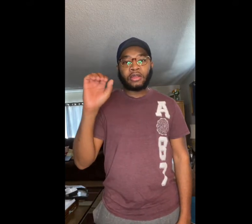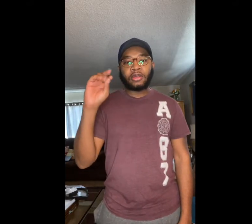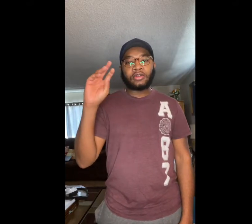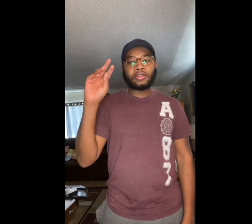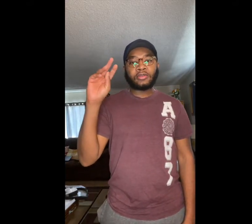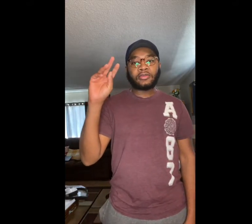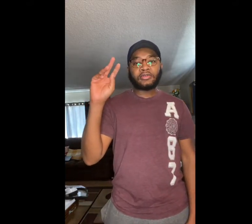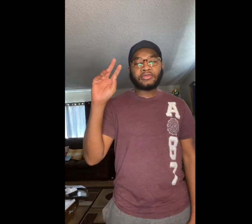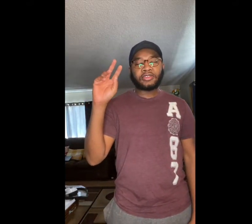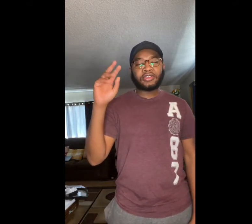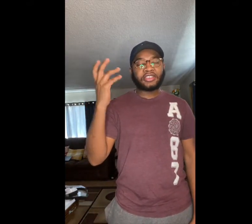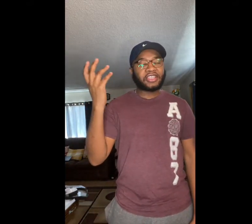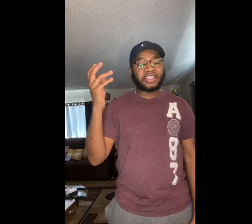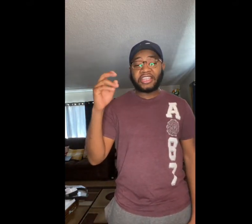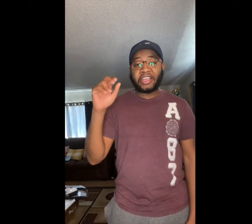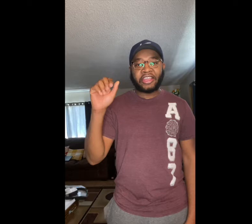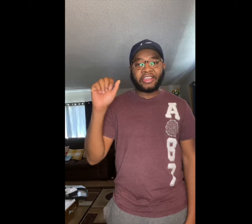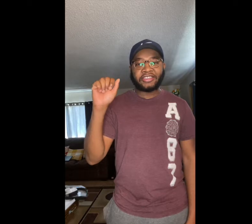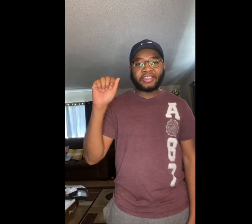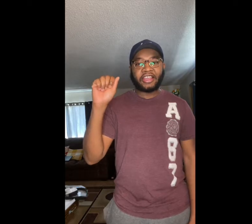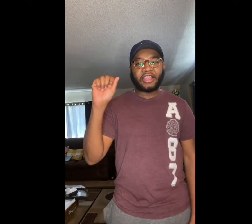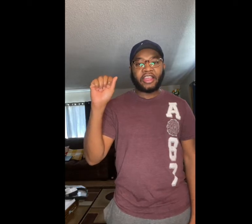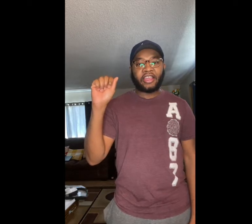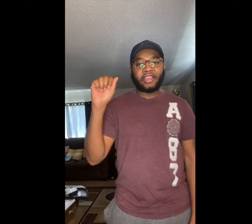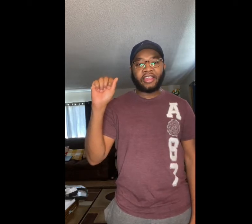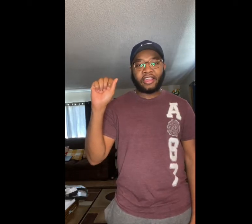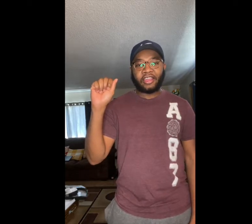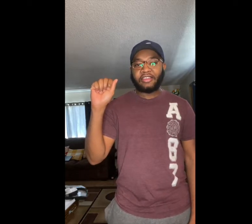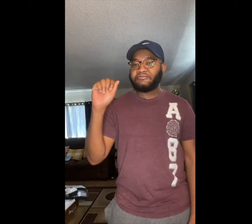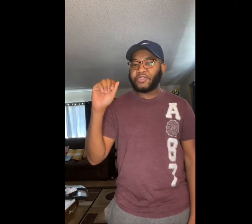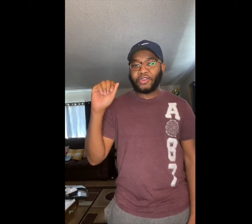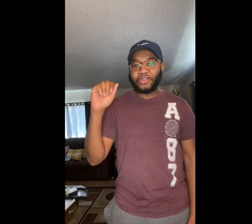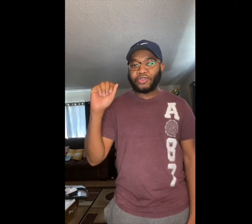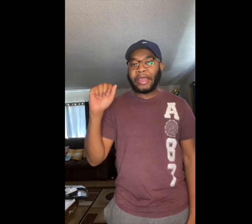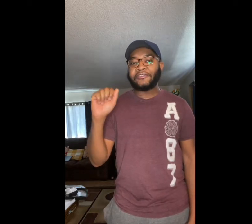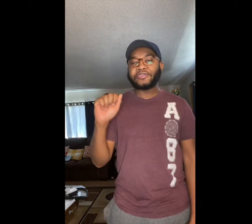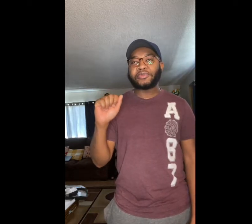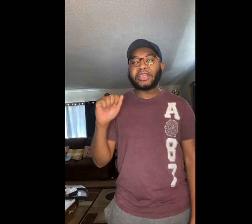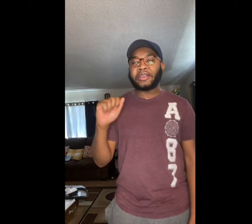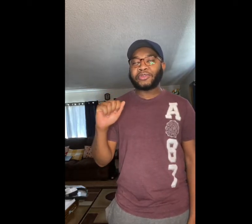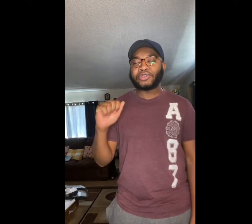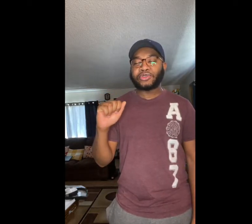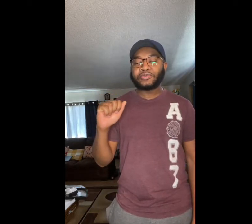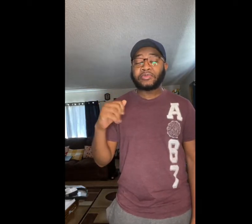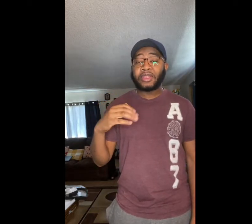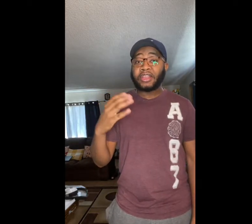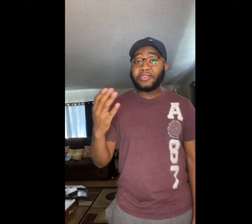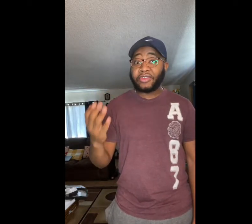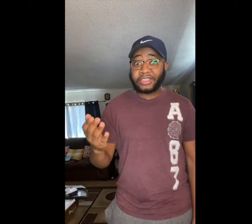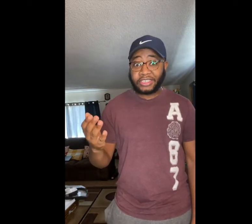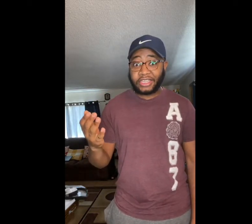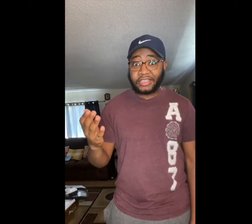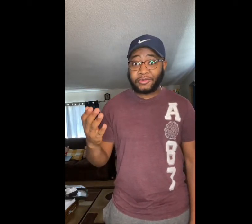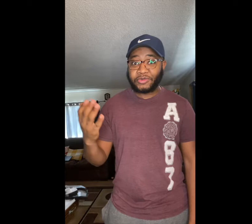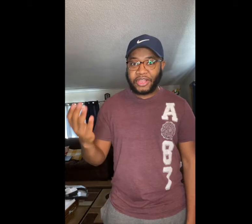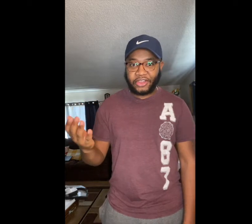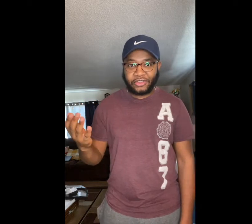oh, say it's AA, so it's like A. No, you have to be able to differentiate between those.